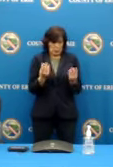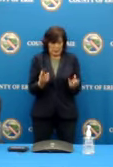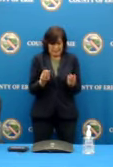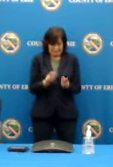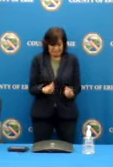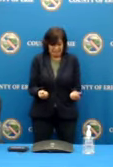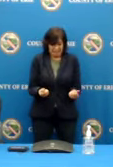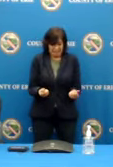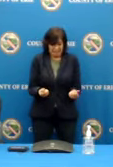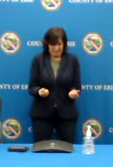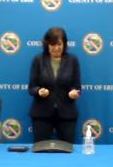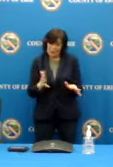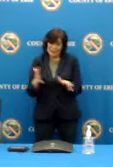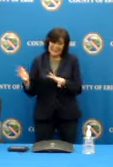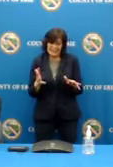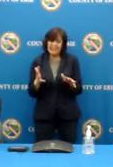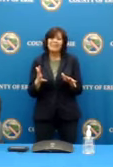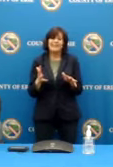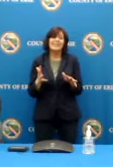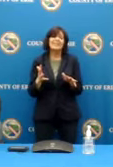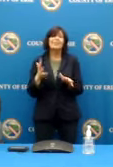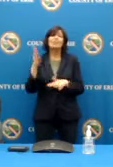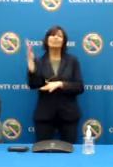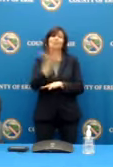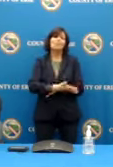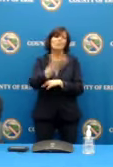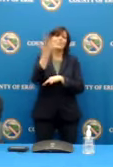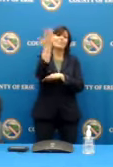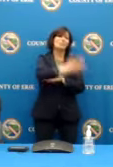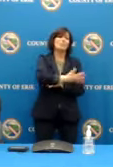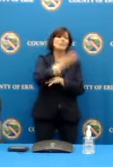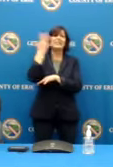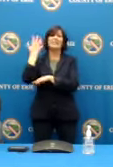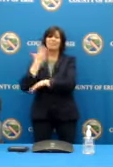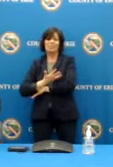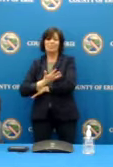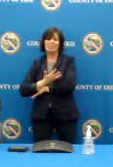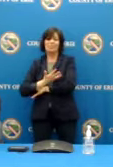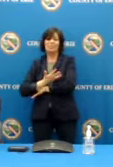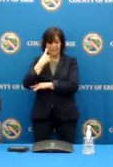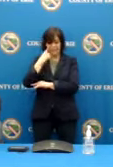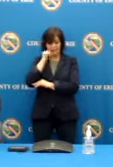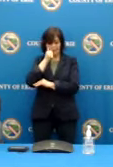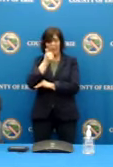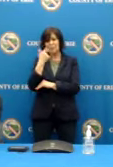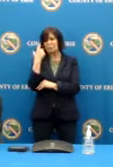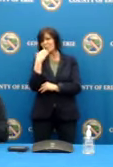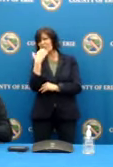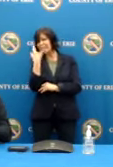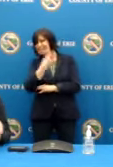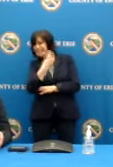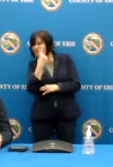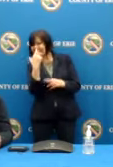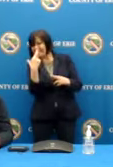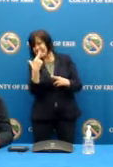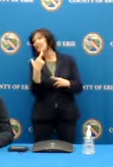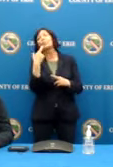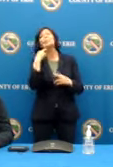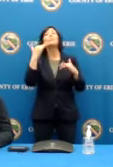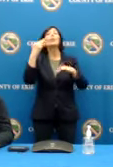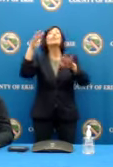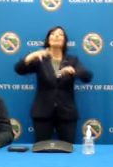winds, you can have some significant tree downing. I think tomorrow was supposed to be a pretty good day, so that's a good sign, but we do expect it to rain